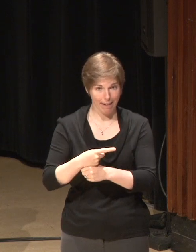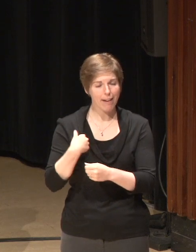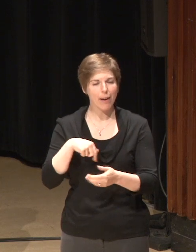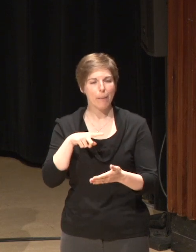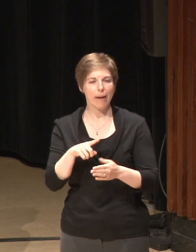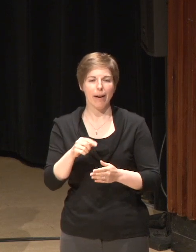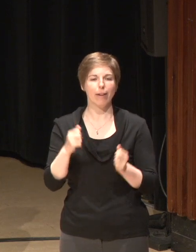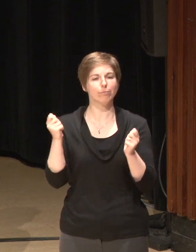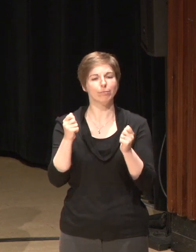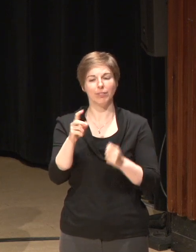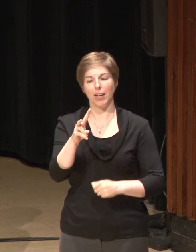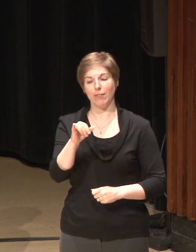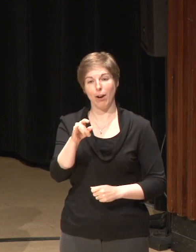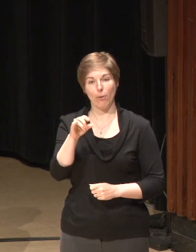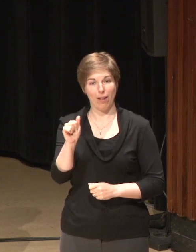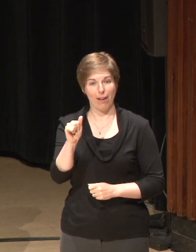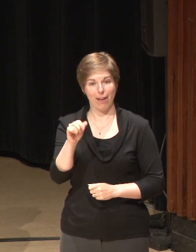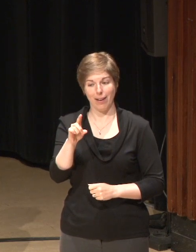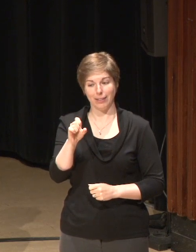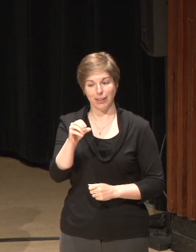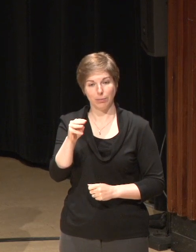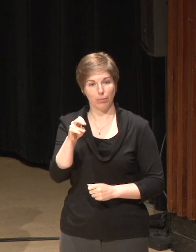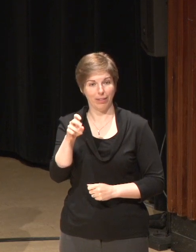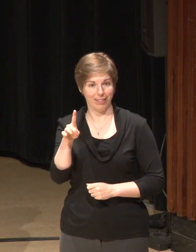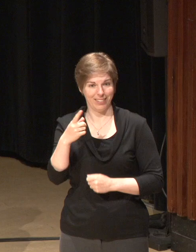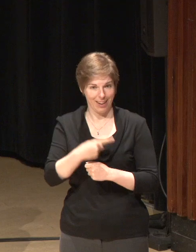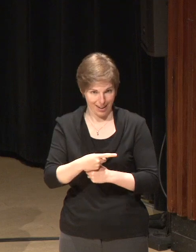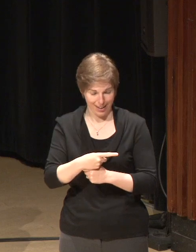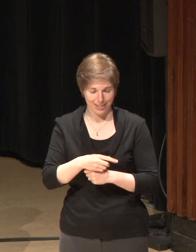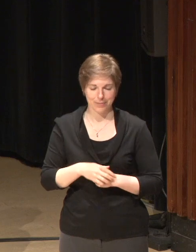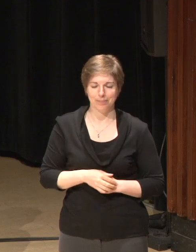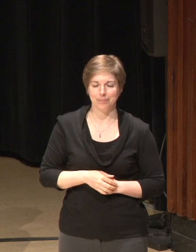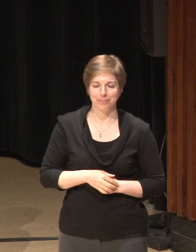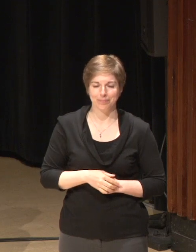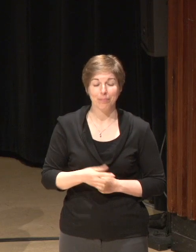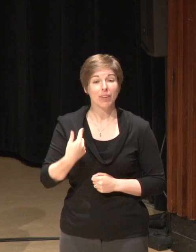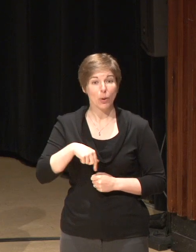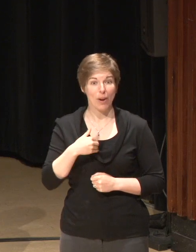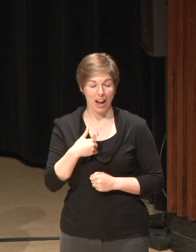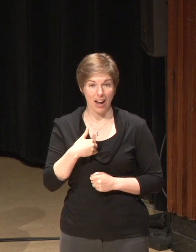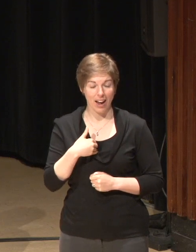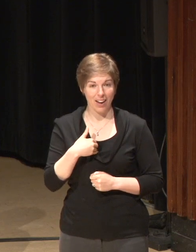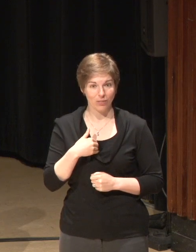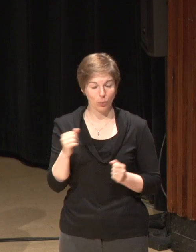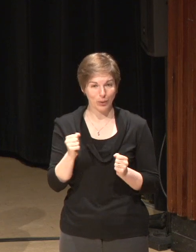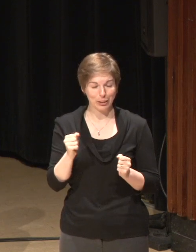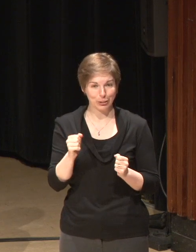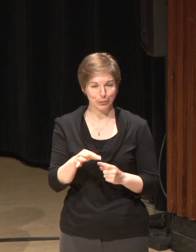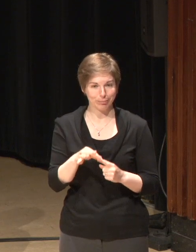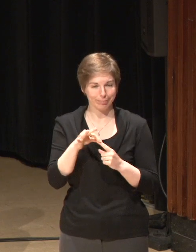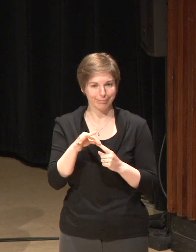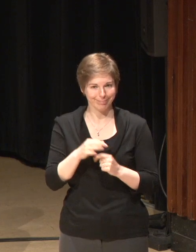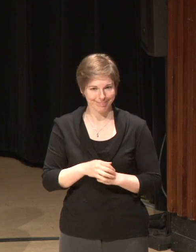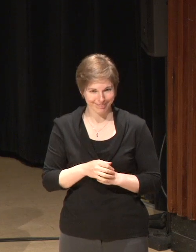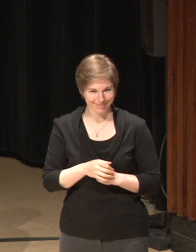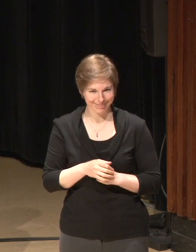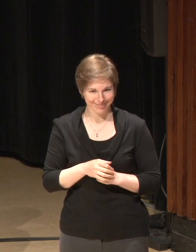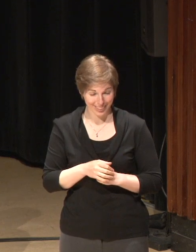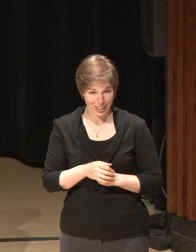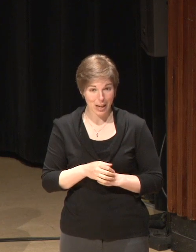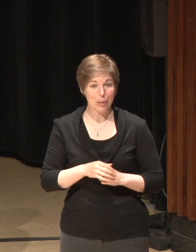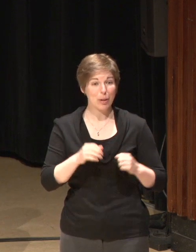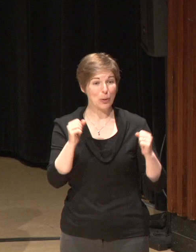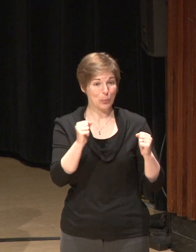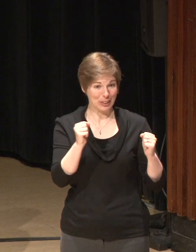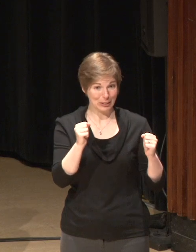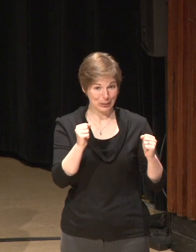remember. It started with Winter Wednesdays in 2014, which was followed by Winter Tuesdays in